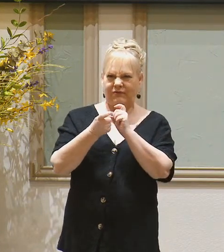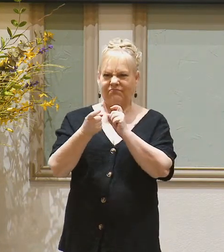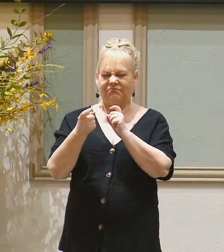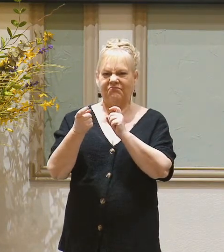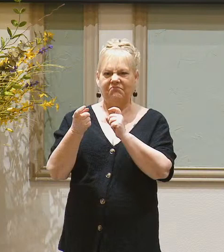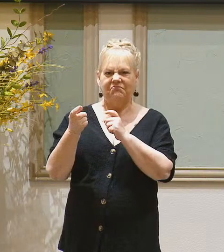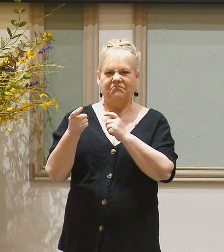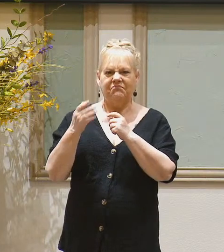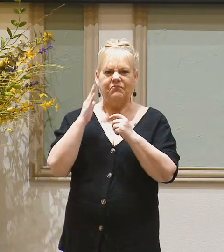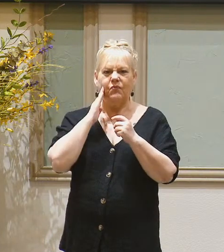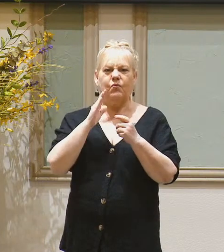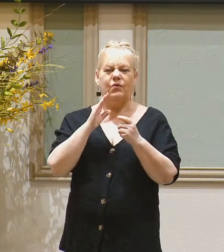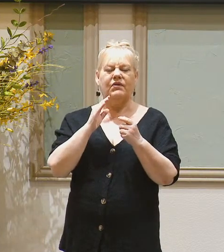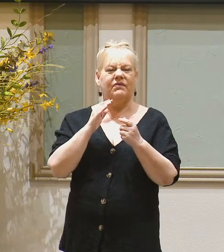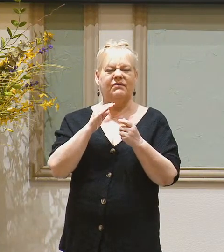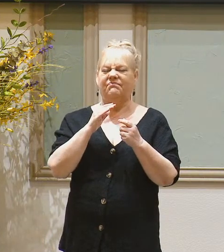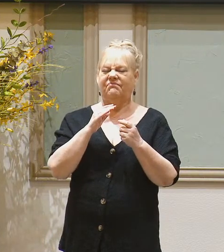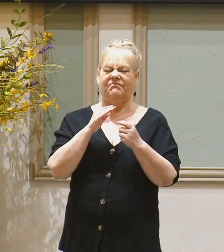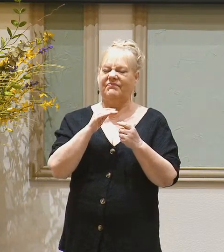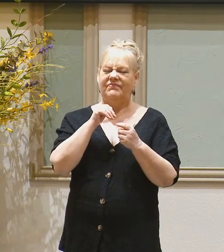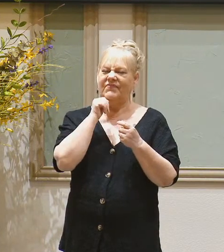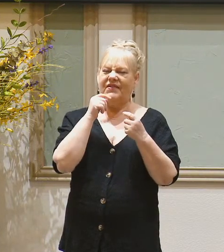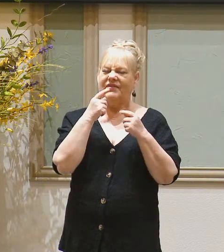along. That rarely works.